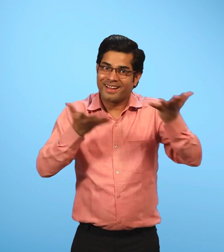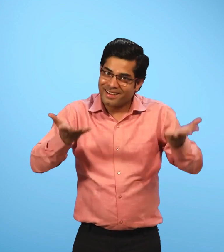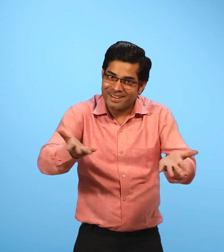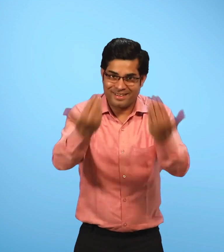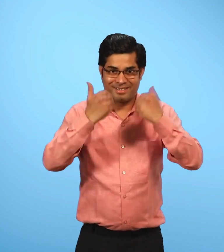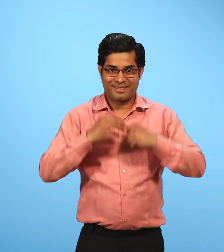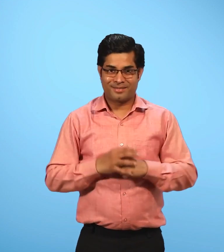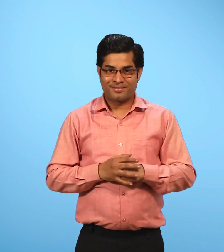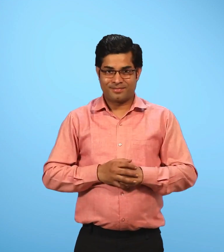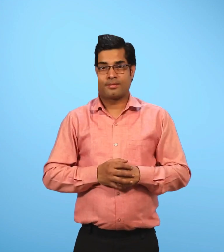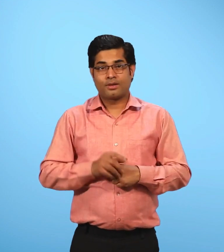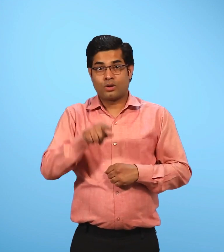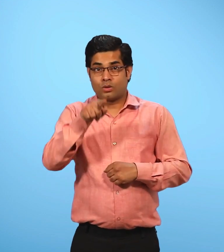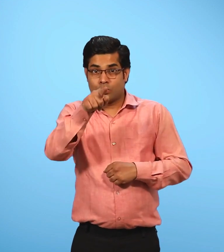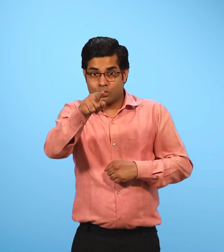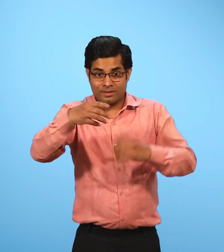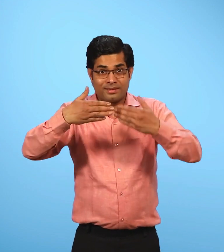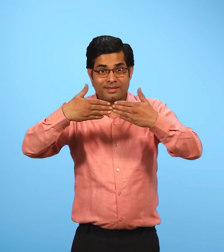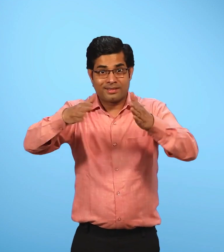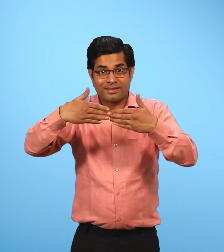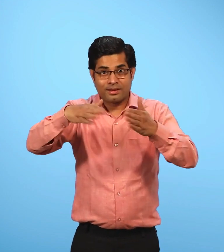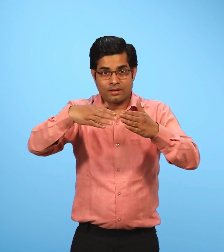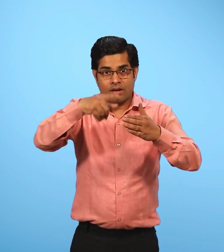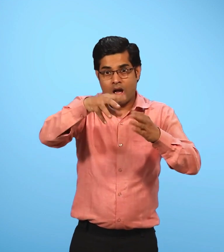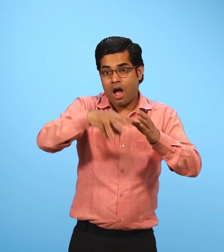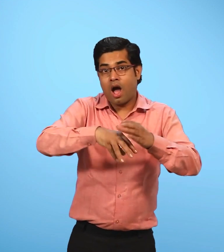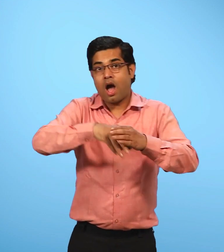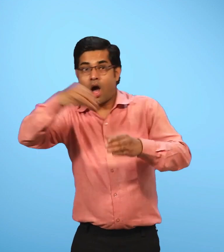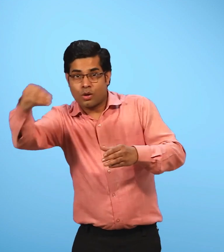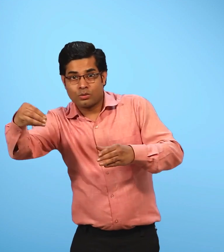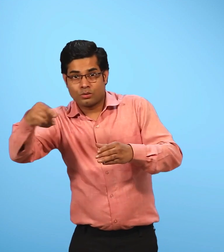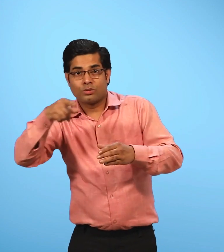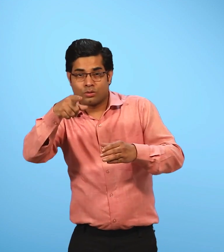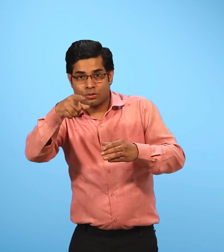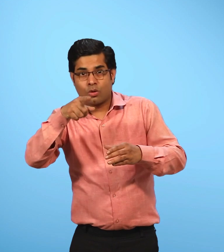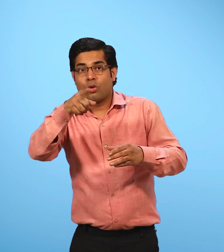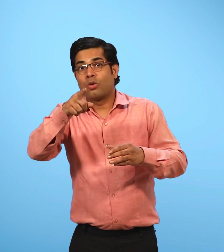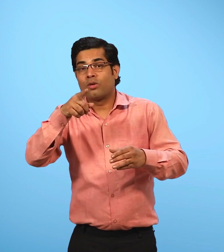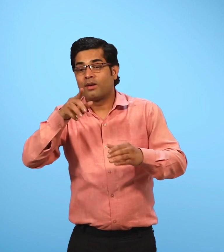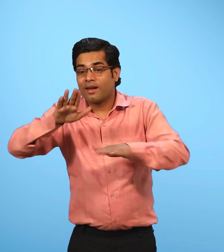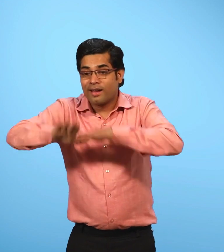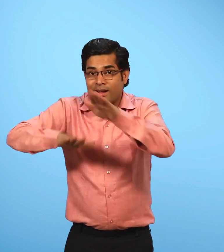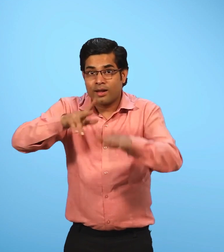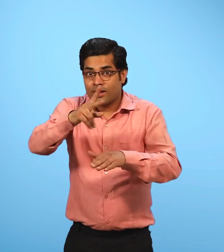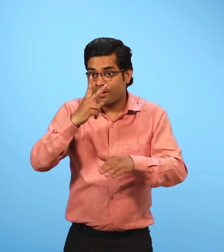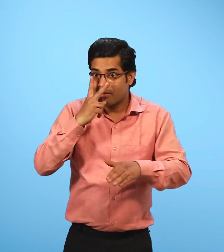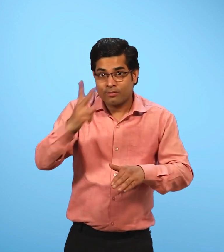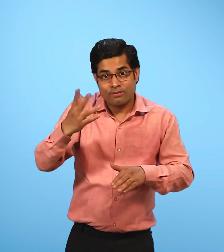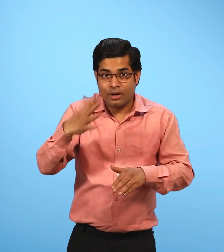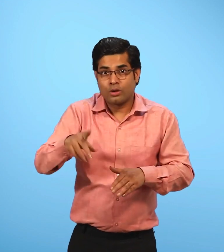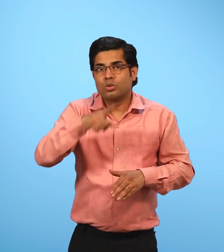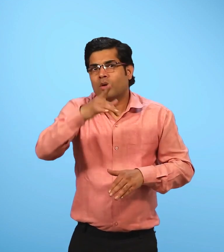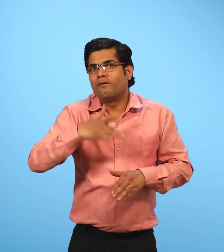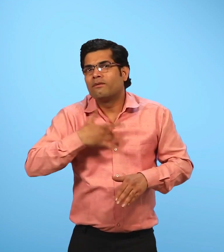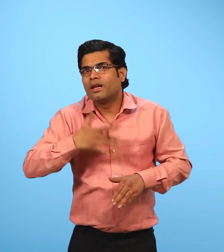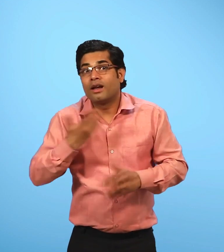4. Where was Robinson Crusoe? A. On a boat.